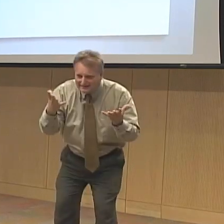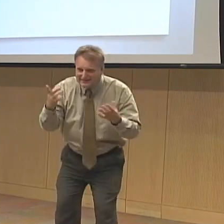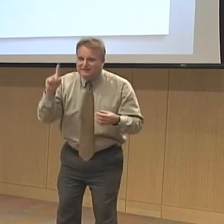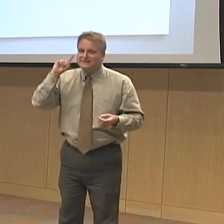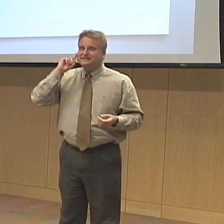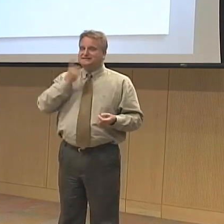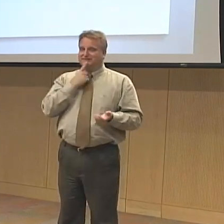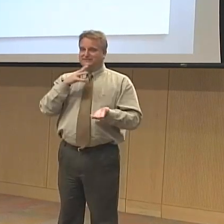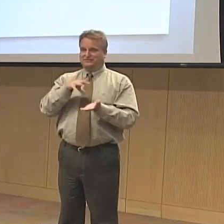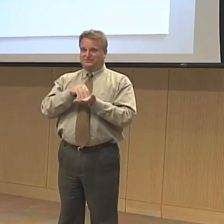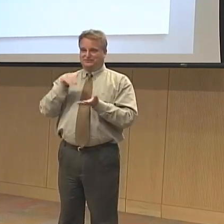Many deaf students